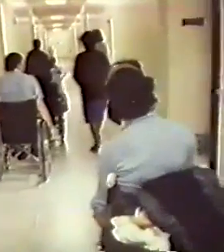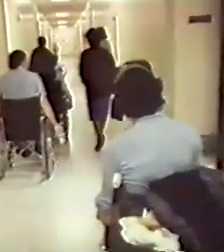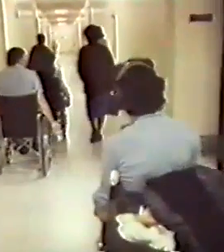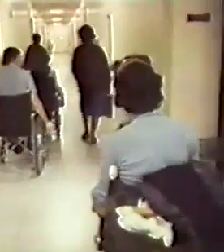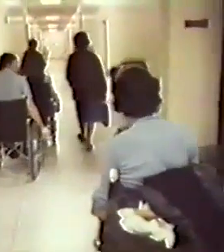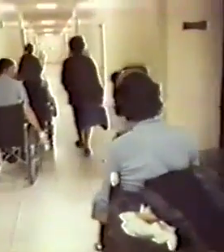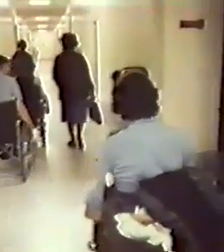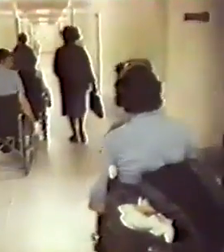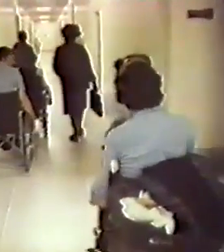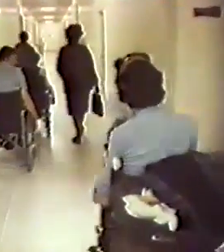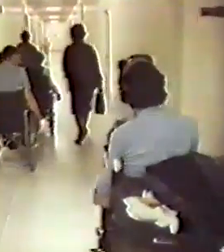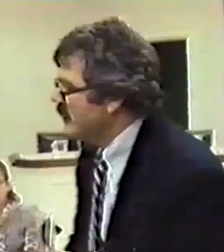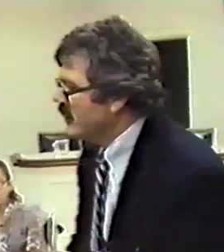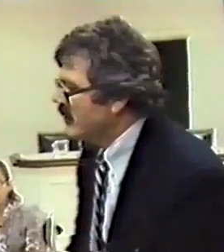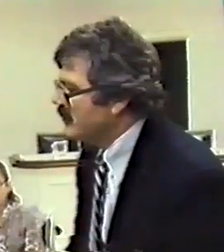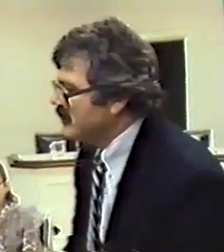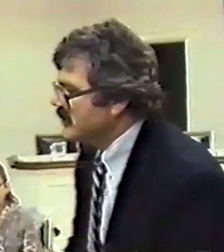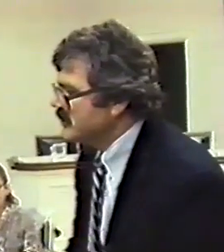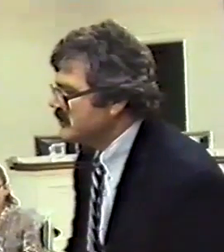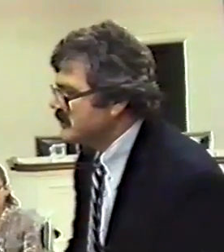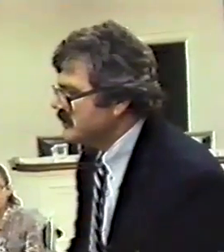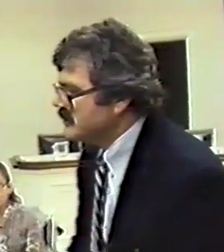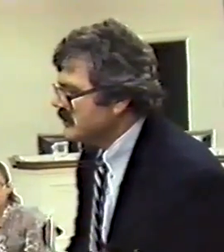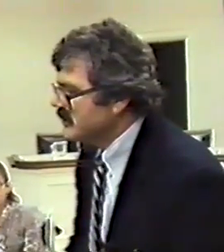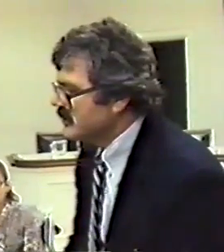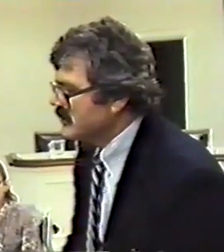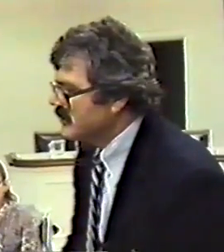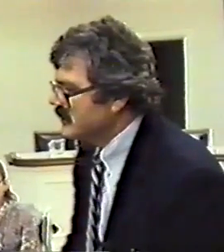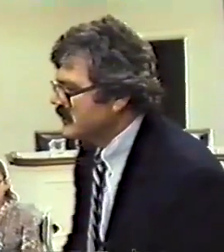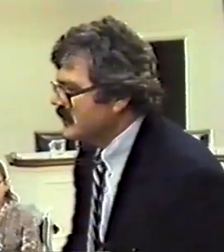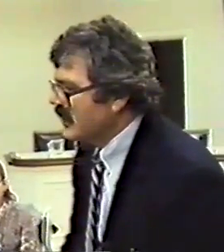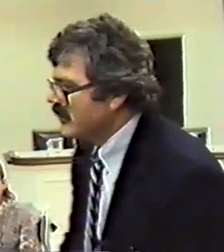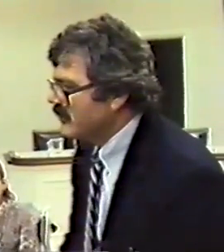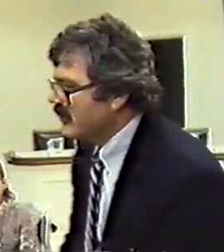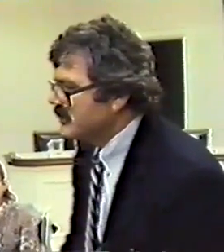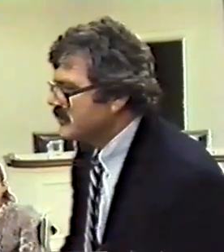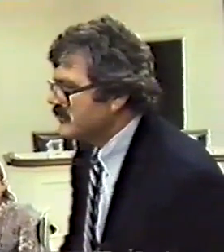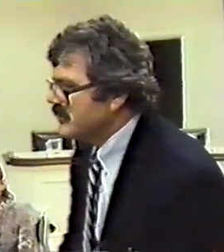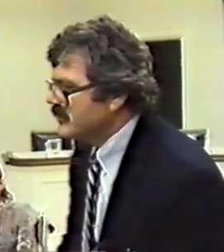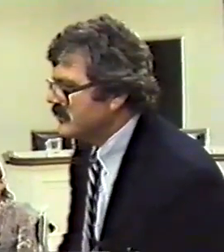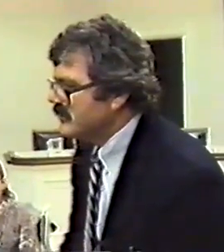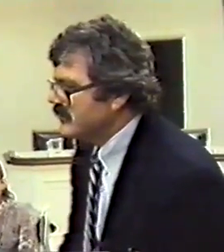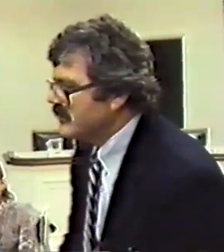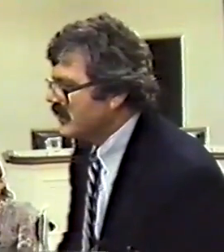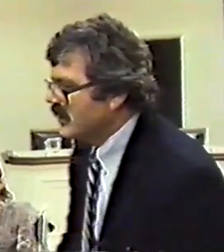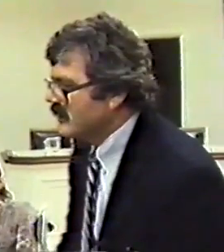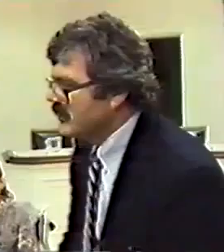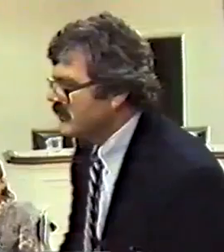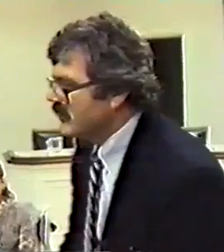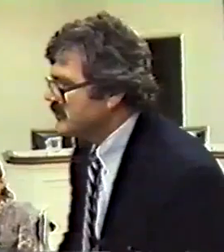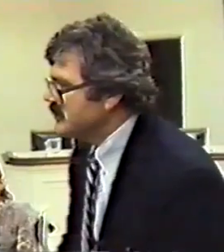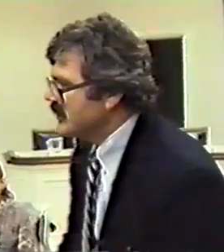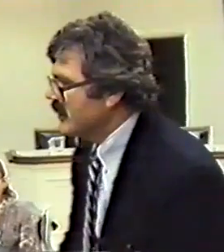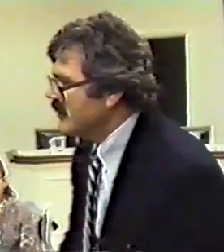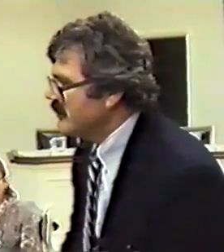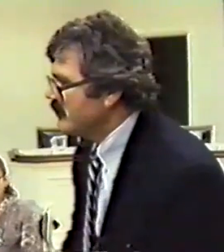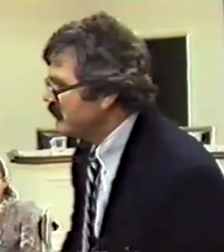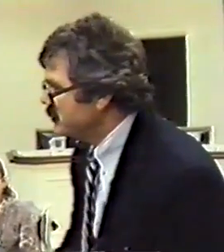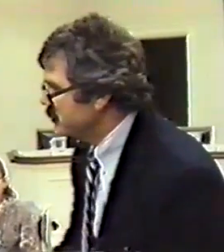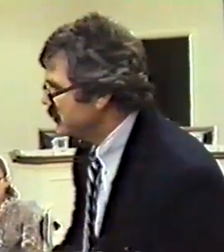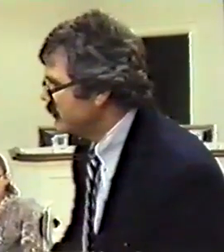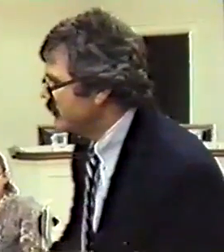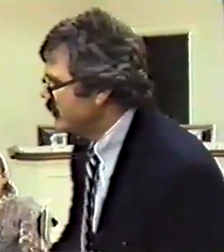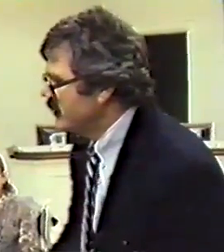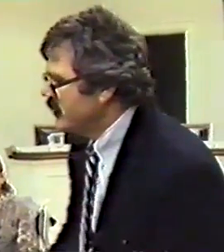that that's where it has to fall, because there's other areas of the economy of our society have